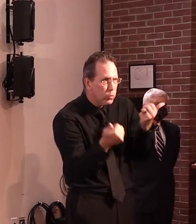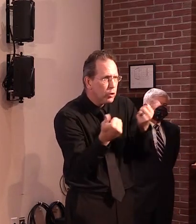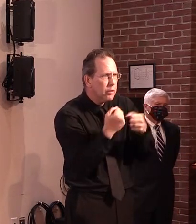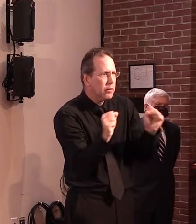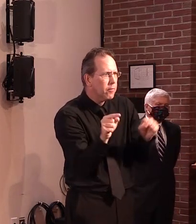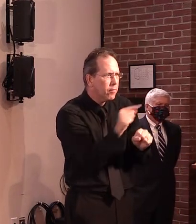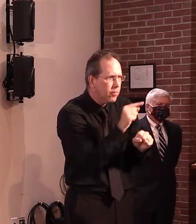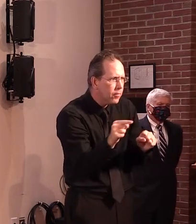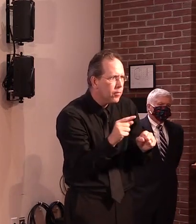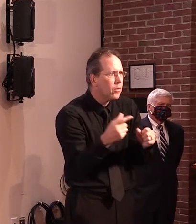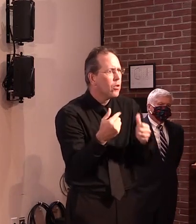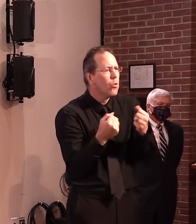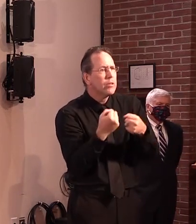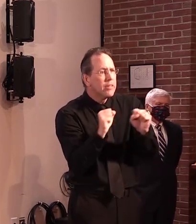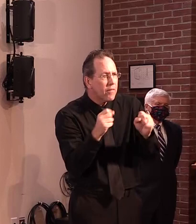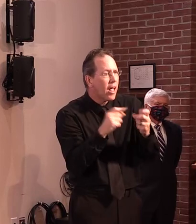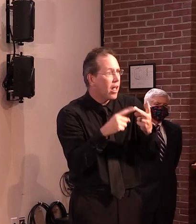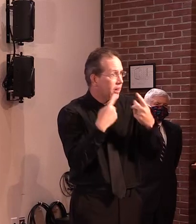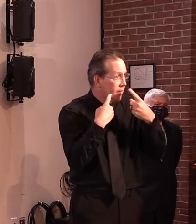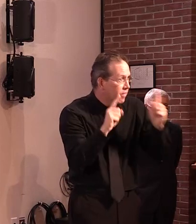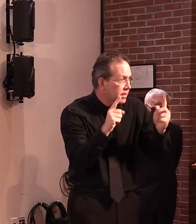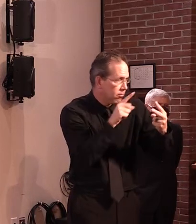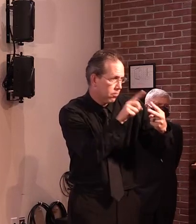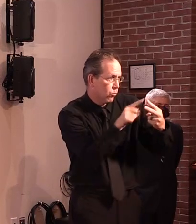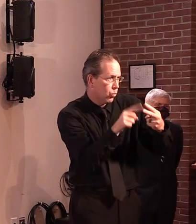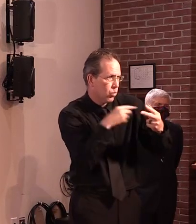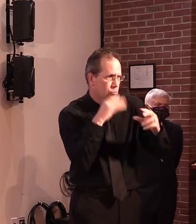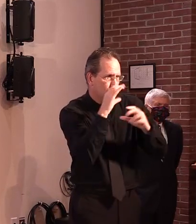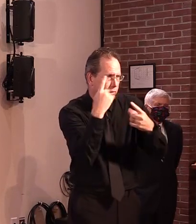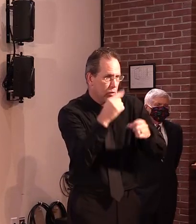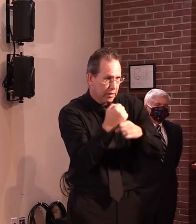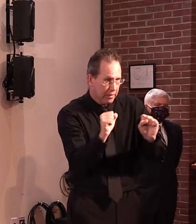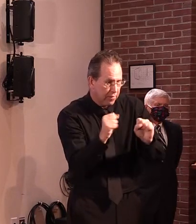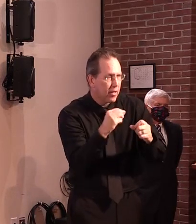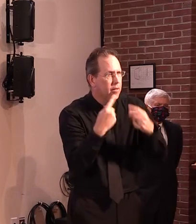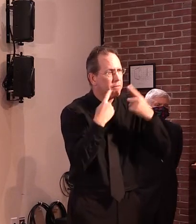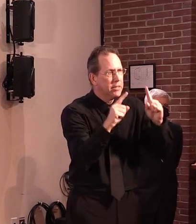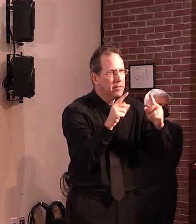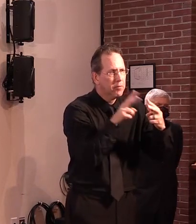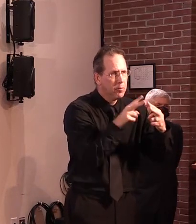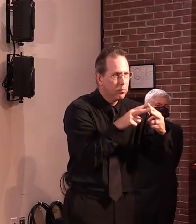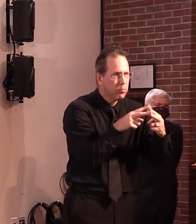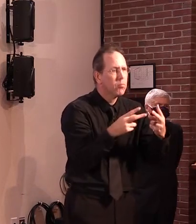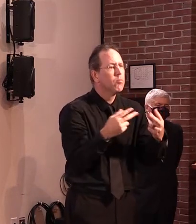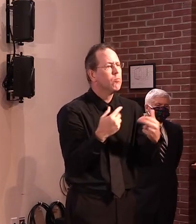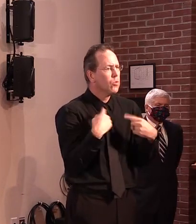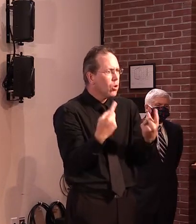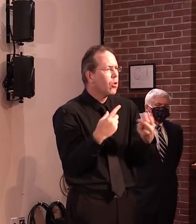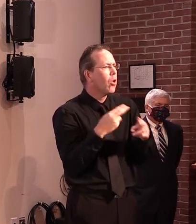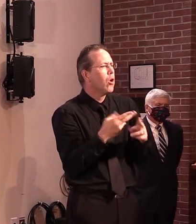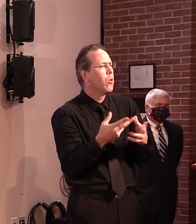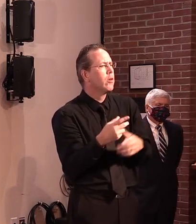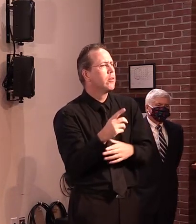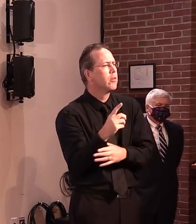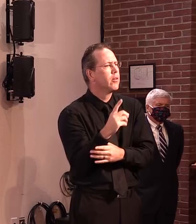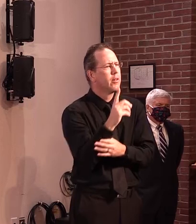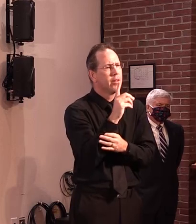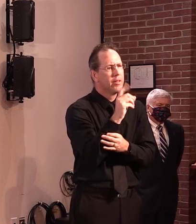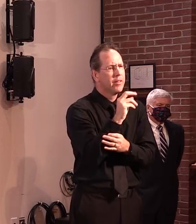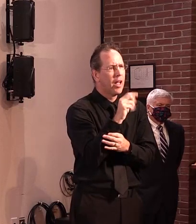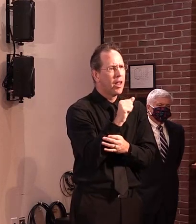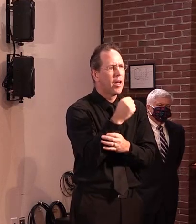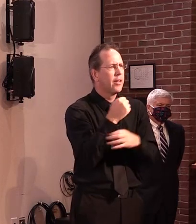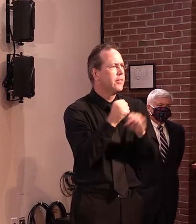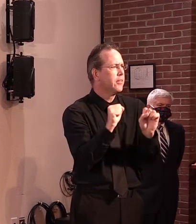So the first of all, every trial has what's called a data and safety monitoring board that intermittently